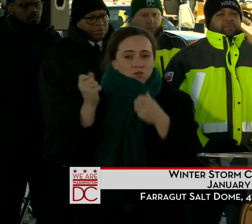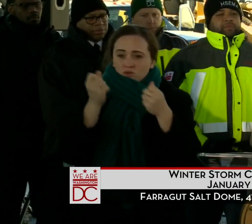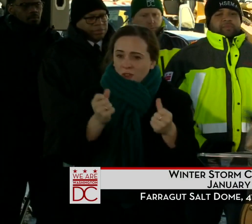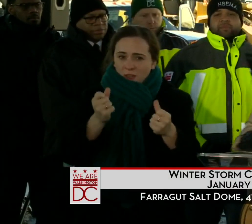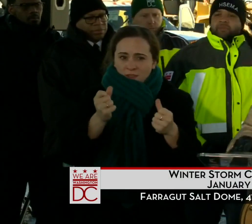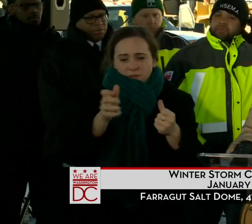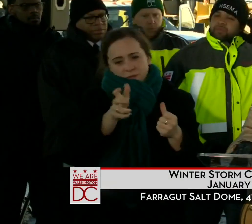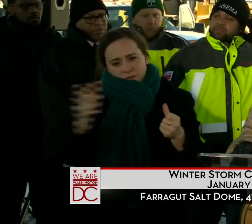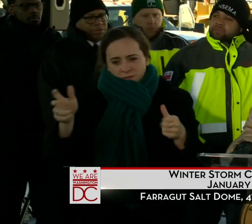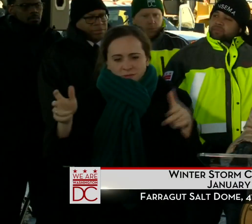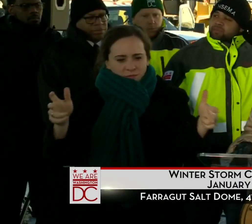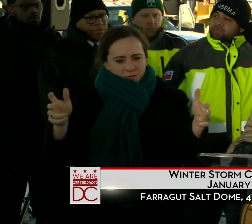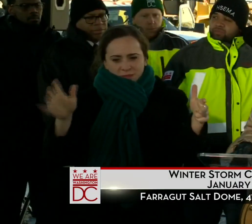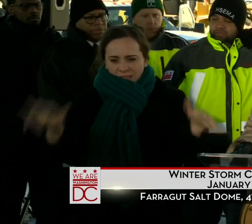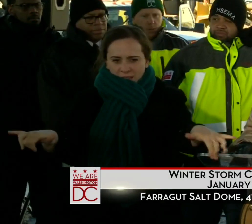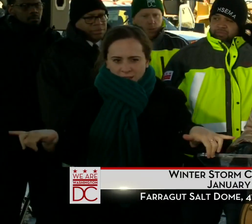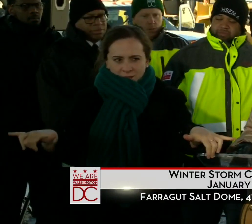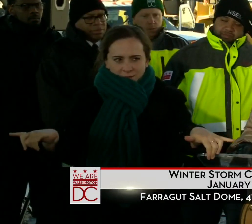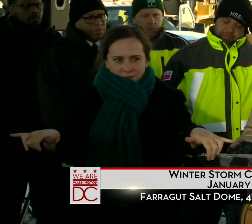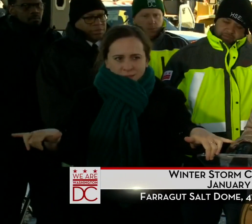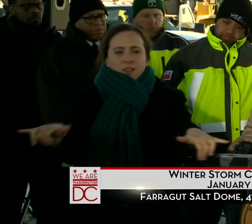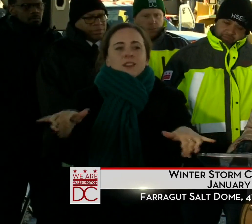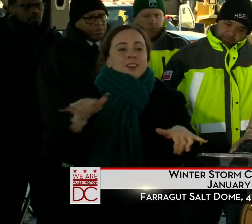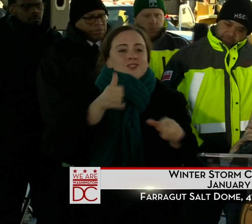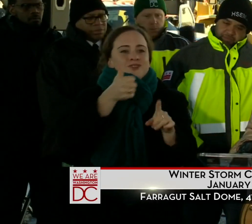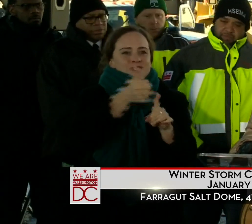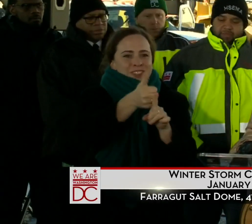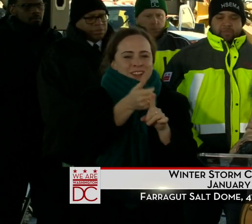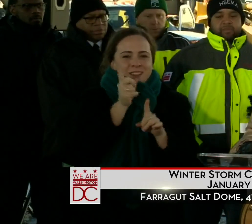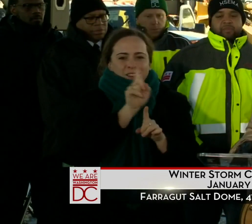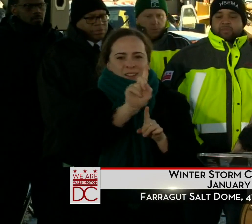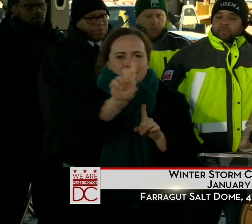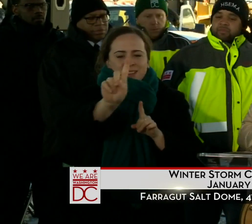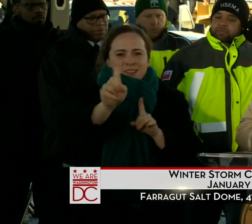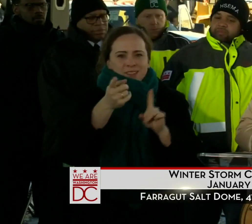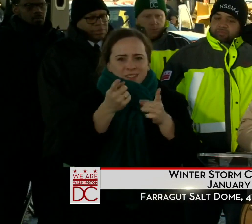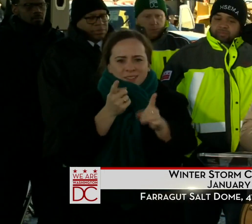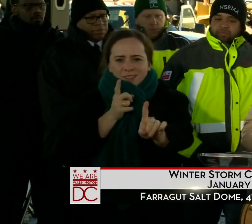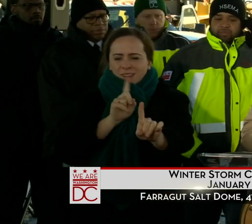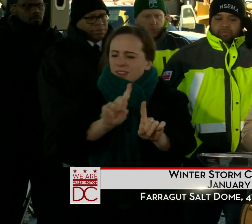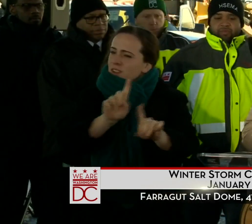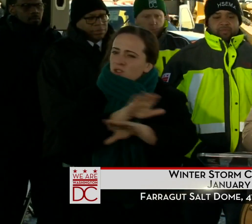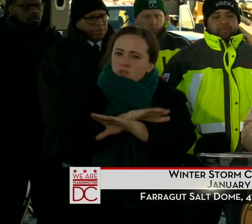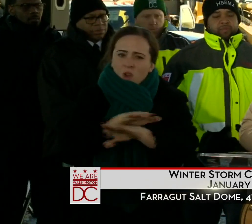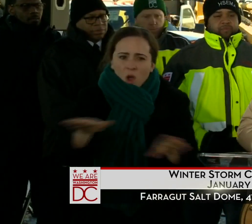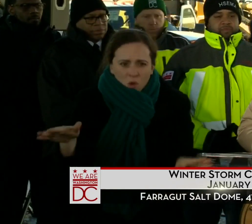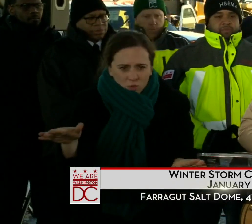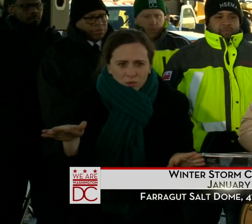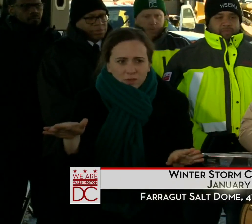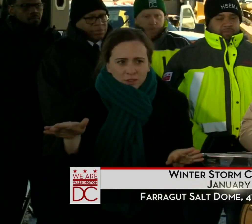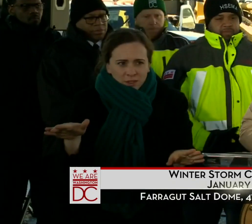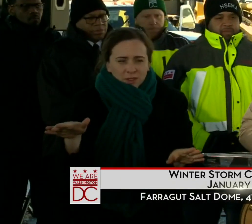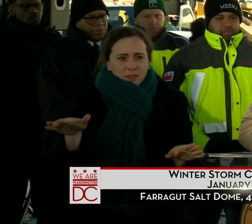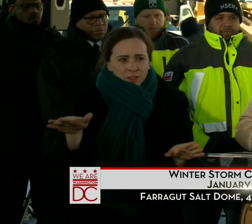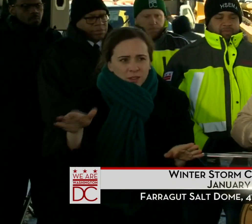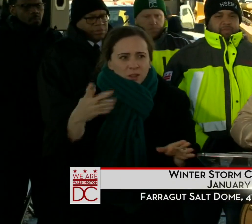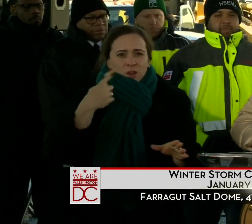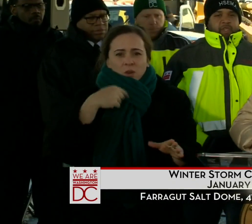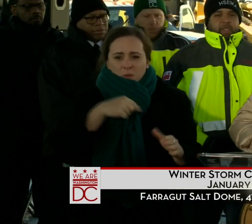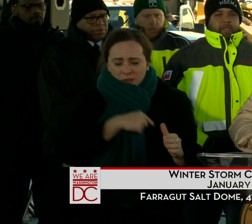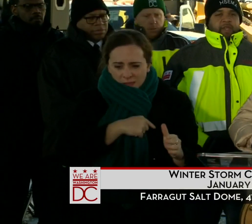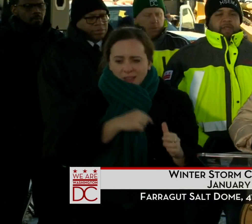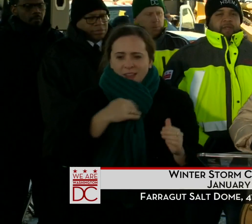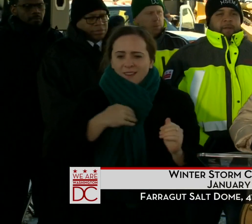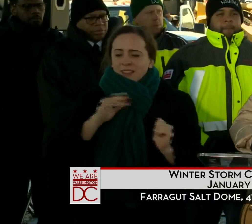the streets, we need you to keep yourselves off the streets as well. We are moving into a